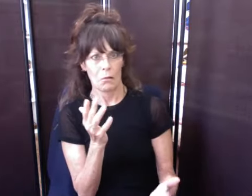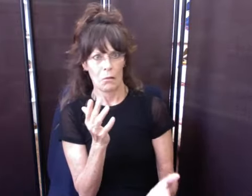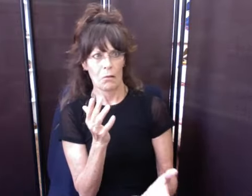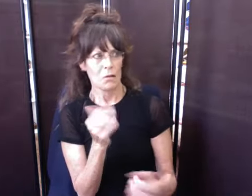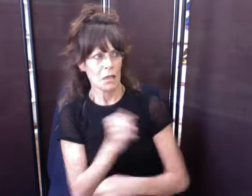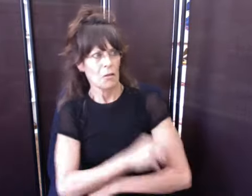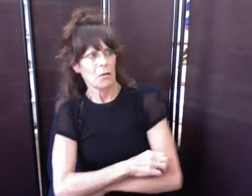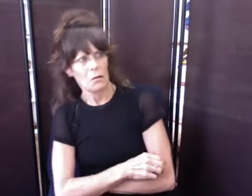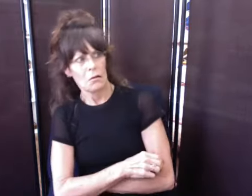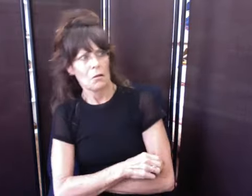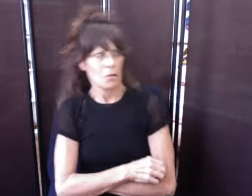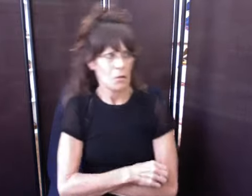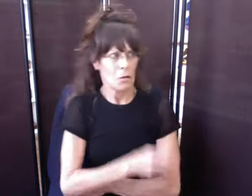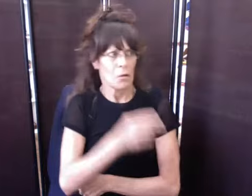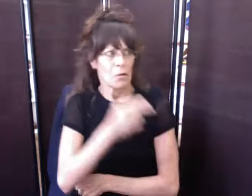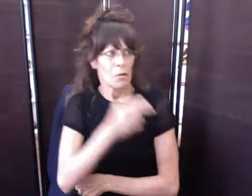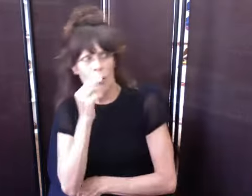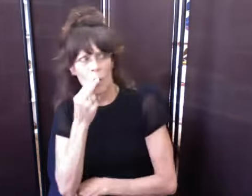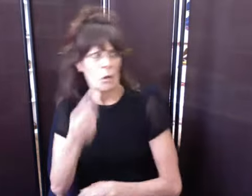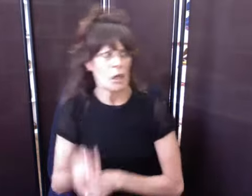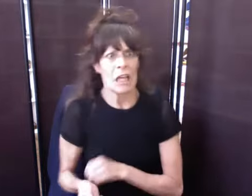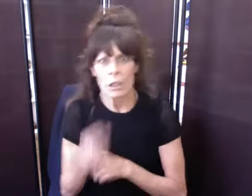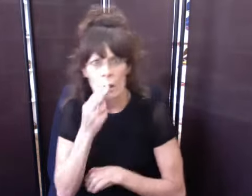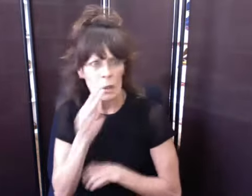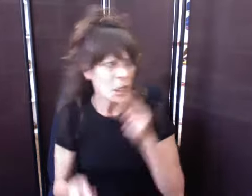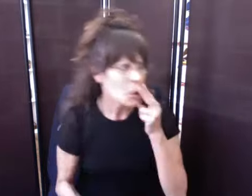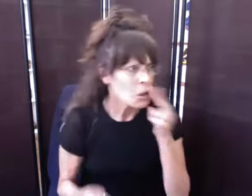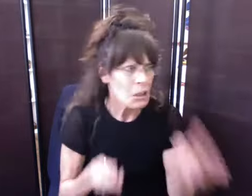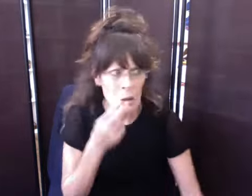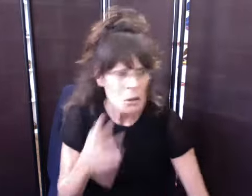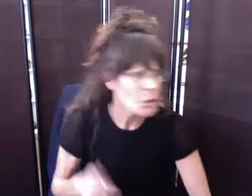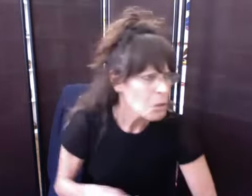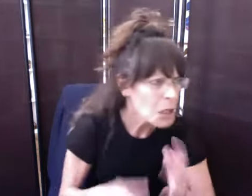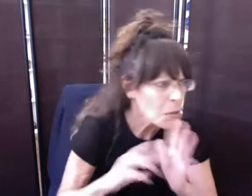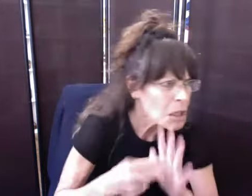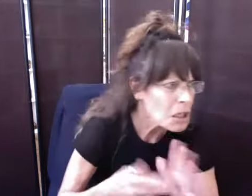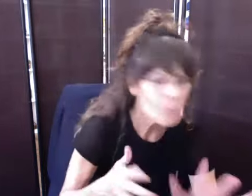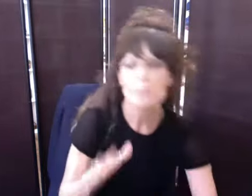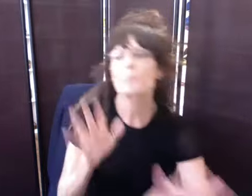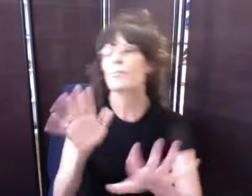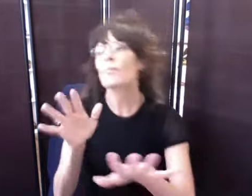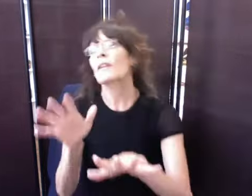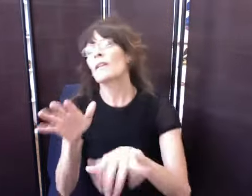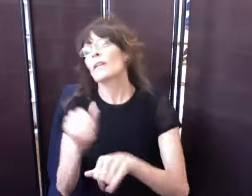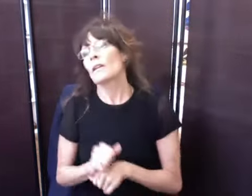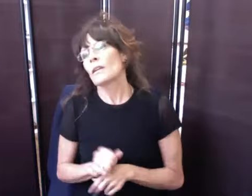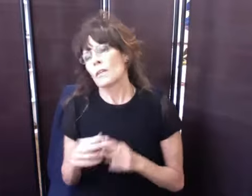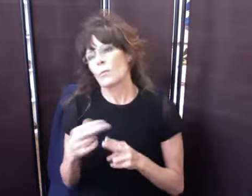lighting more cigarettes, smoking faster. I didn't really know what he meant, you know. And he said, look, let's put it like this. He says, the only way you can tell if